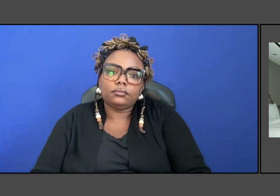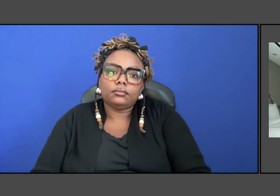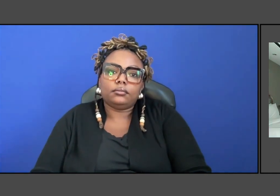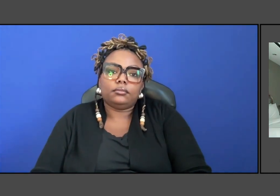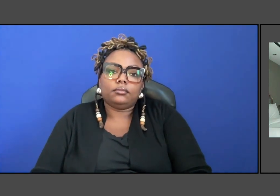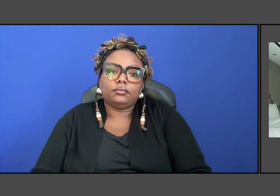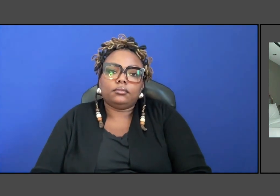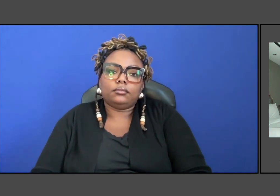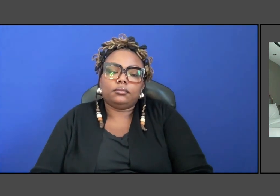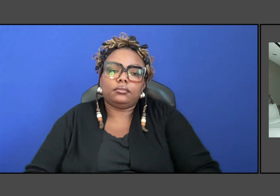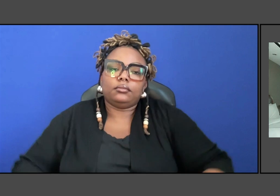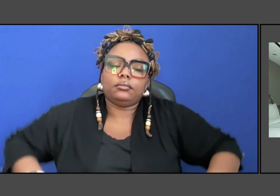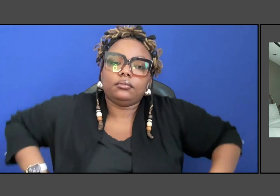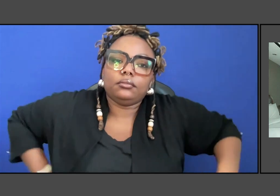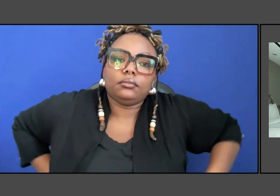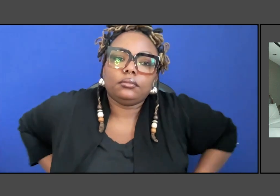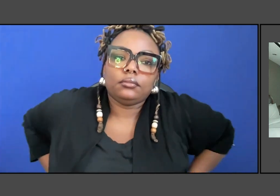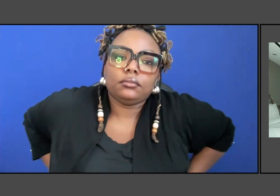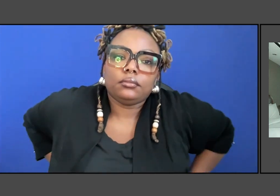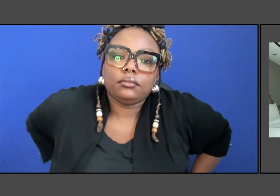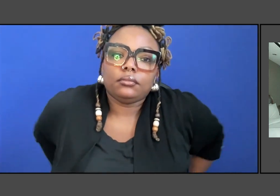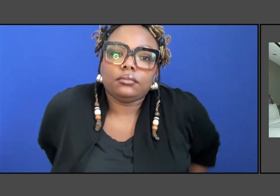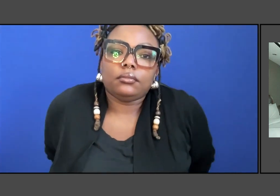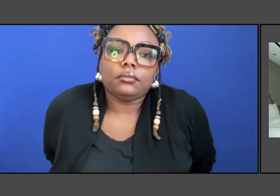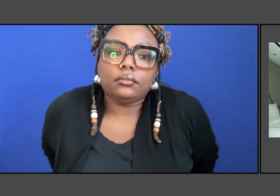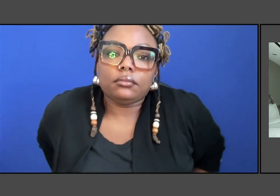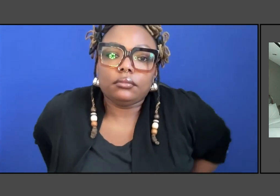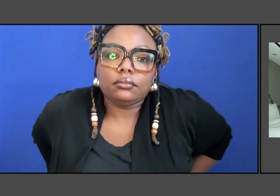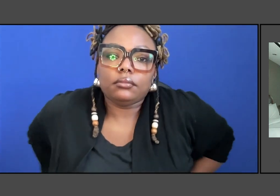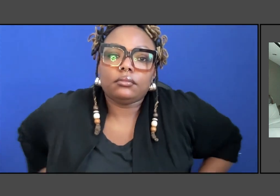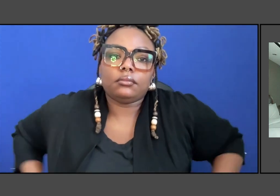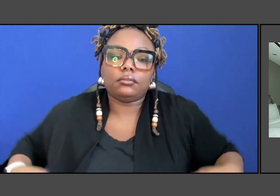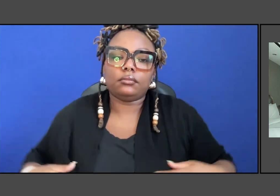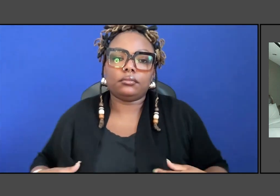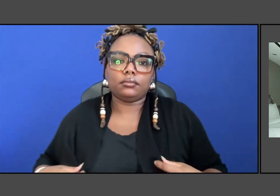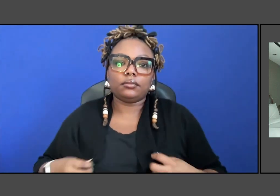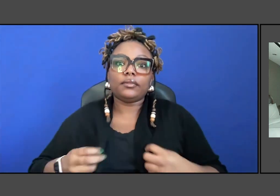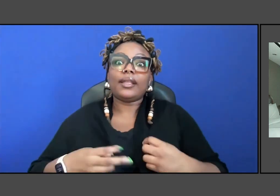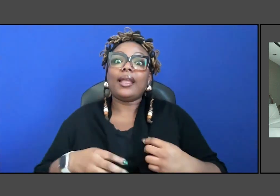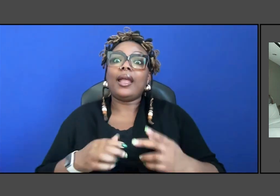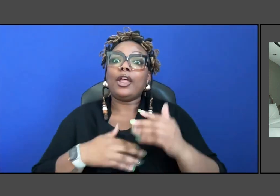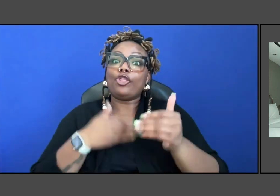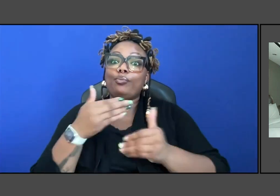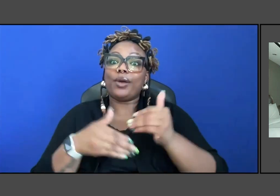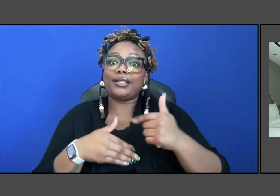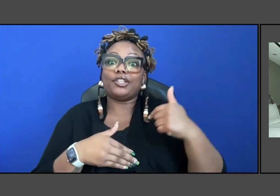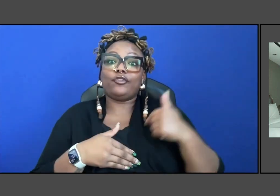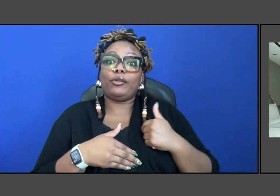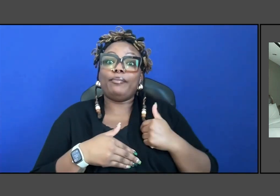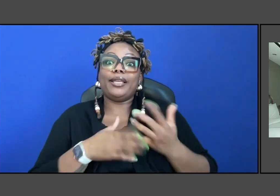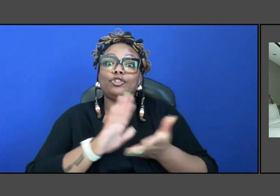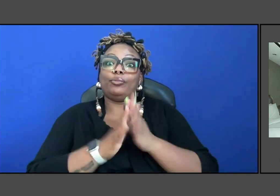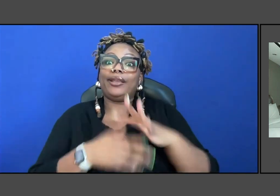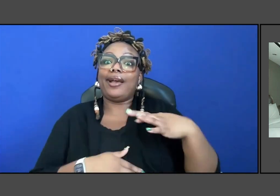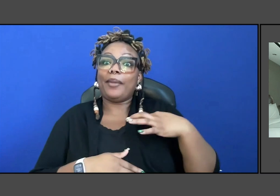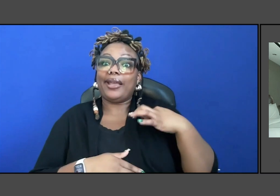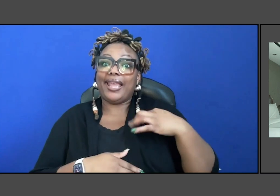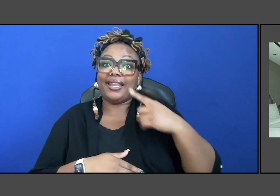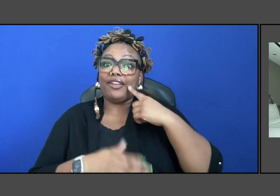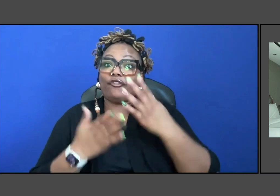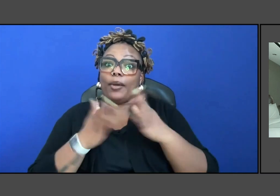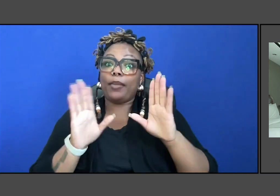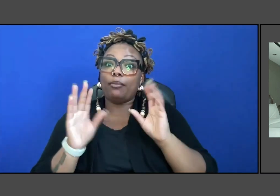the process of coming into seeking public office was really about feeling